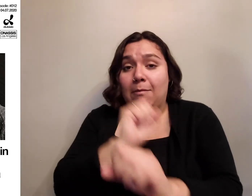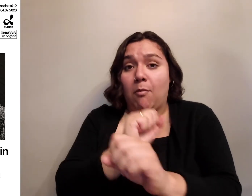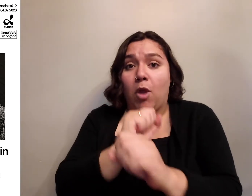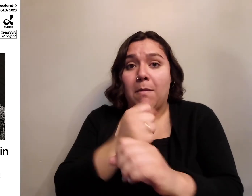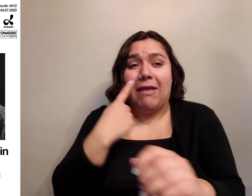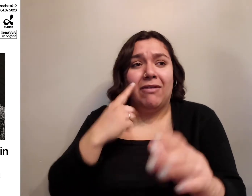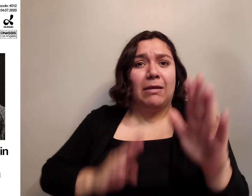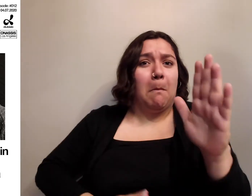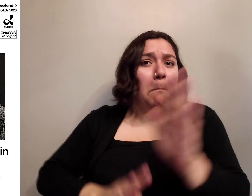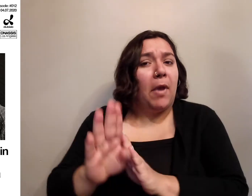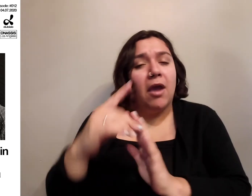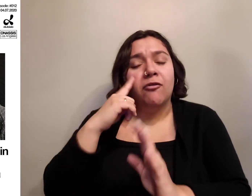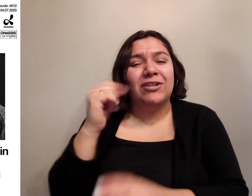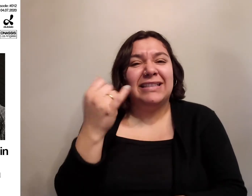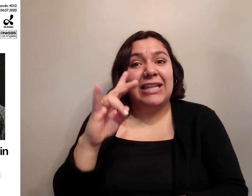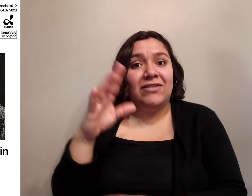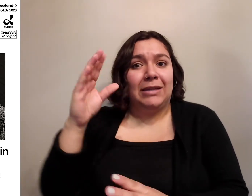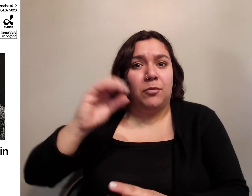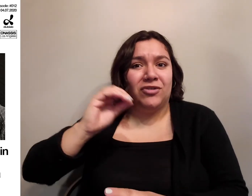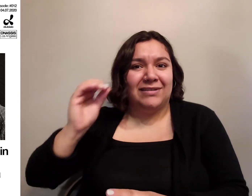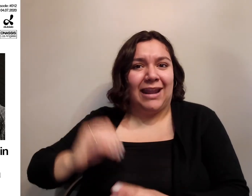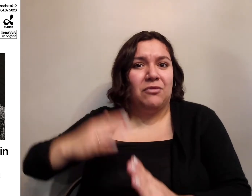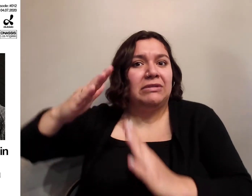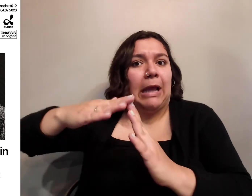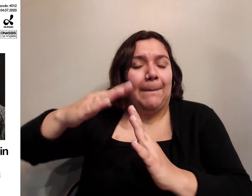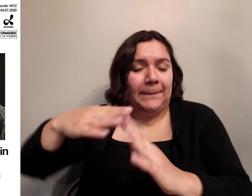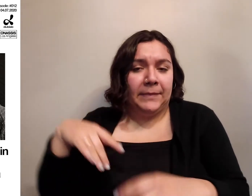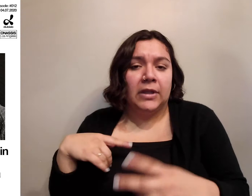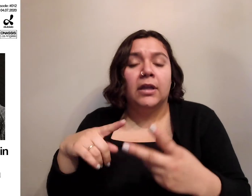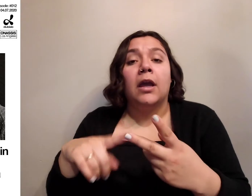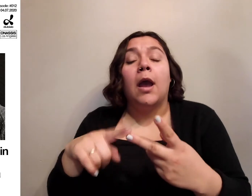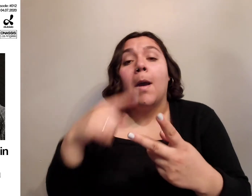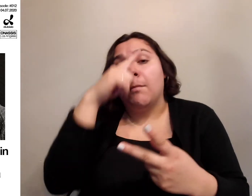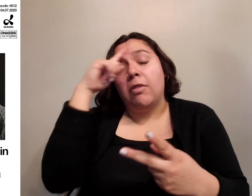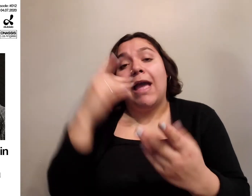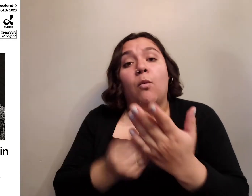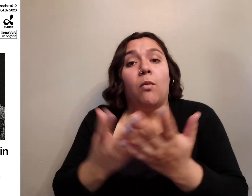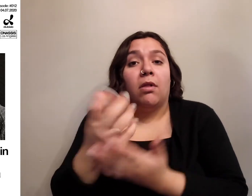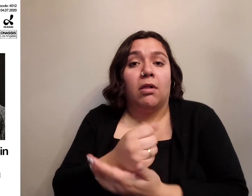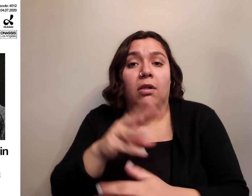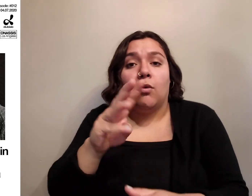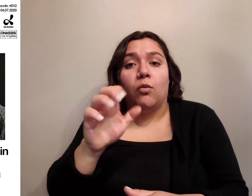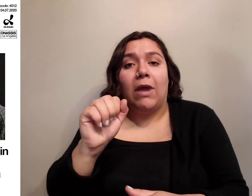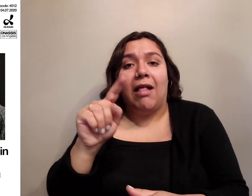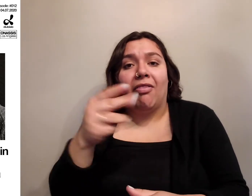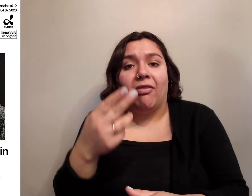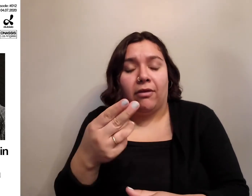around 17%. Black wealth that had been